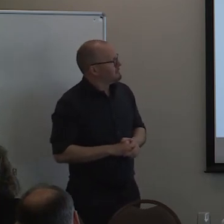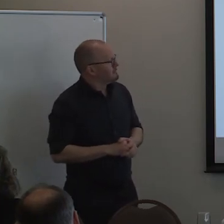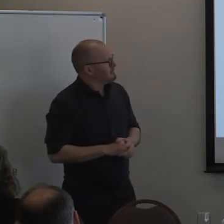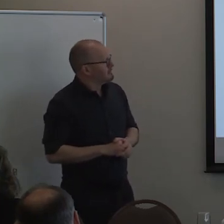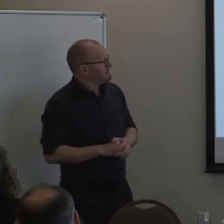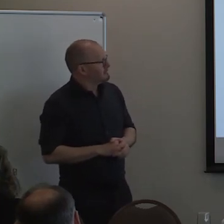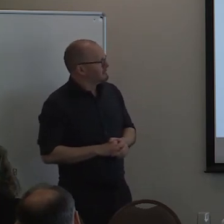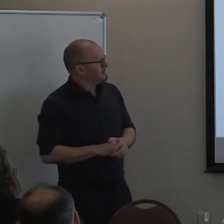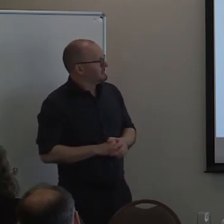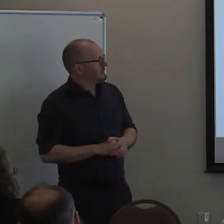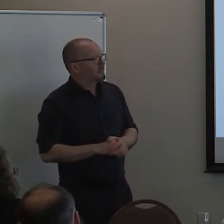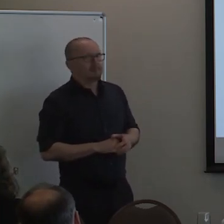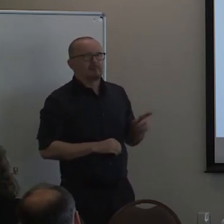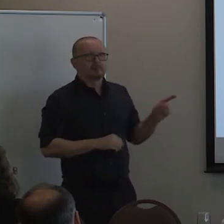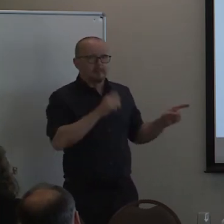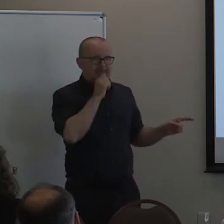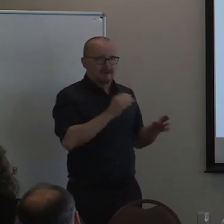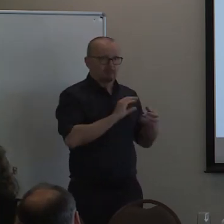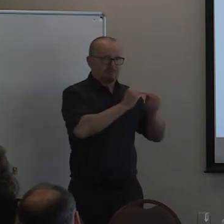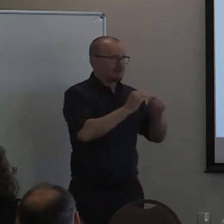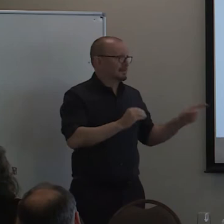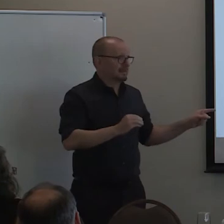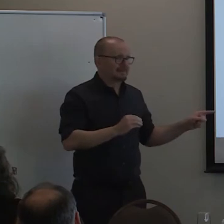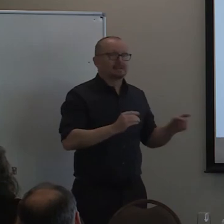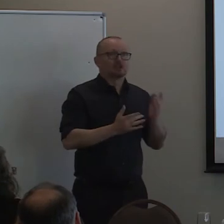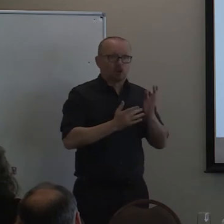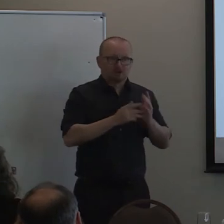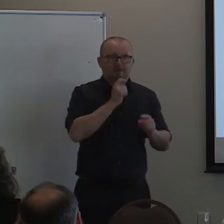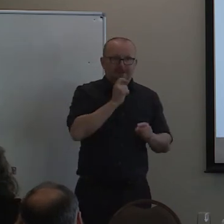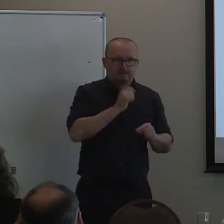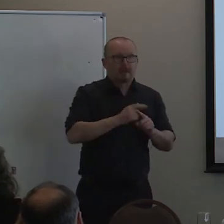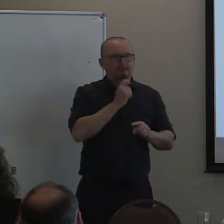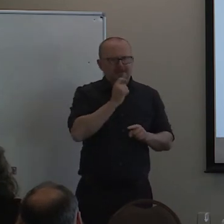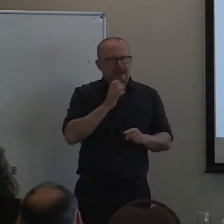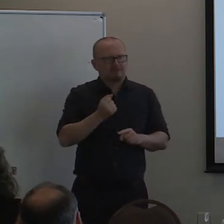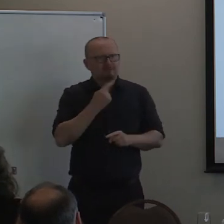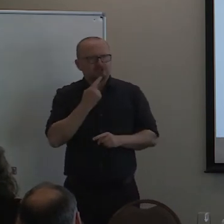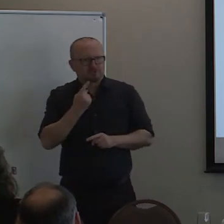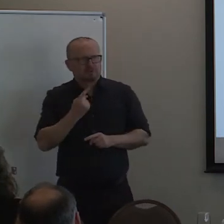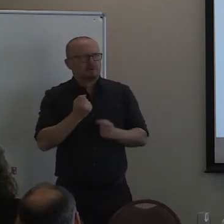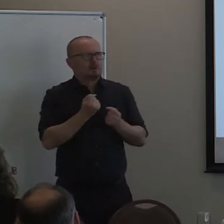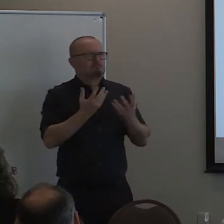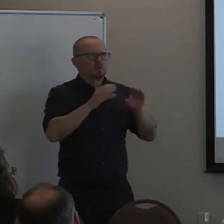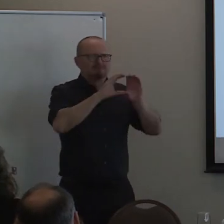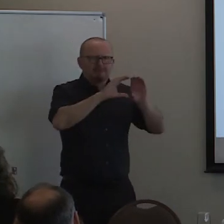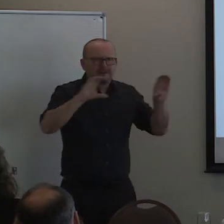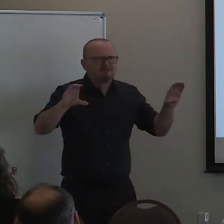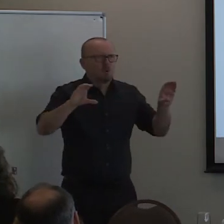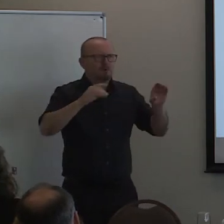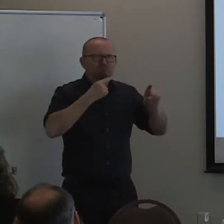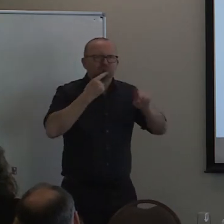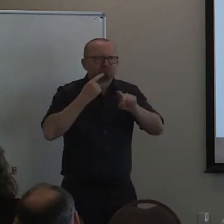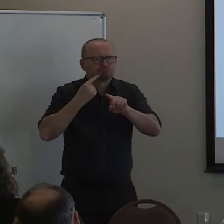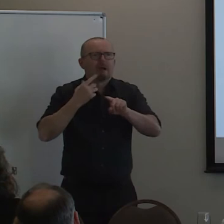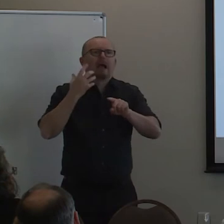says, technologies are media. Media have messages. Large scale, multiplayer social technologies have political and